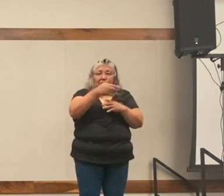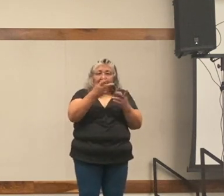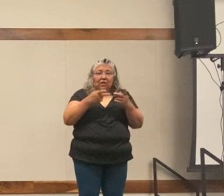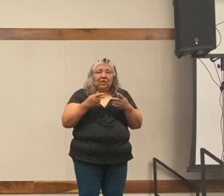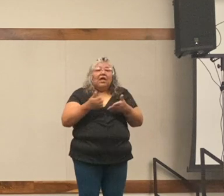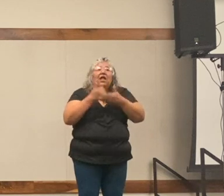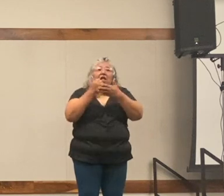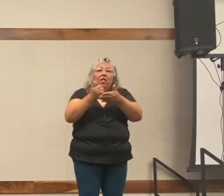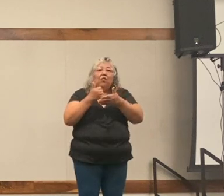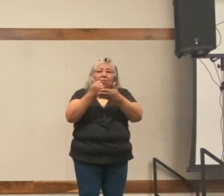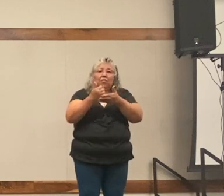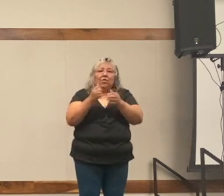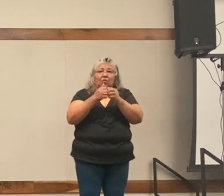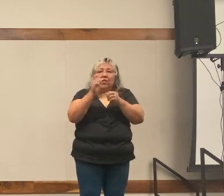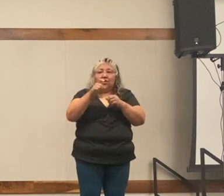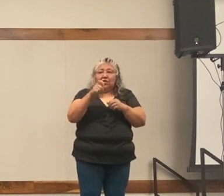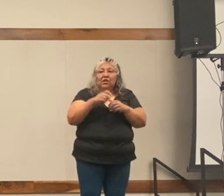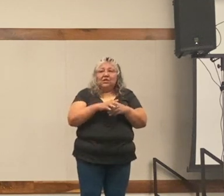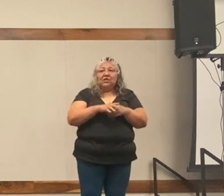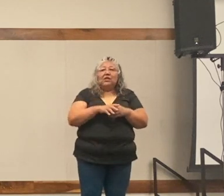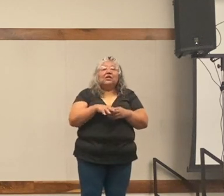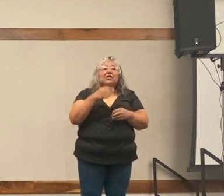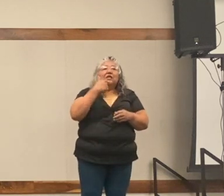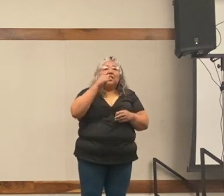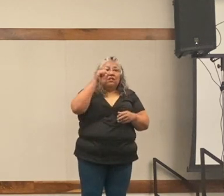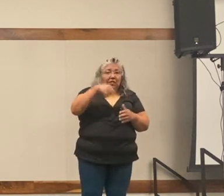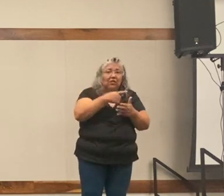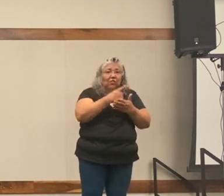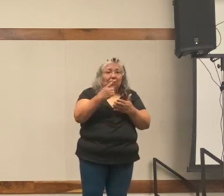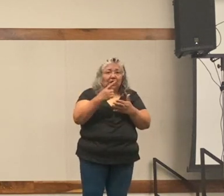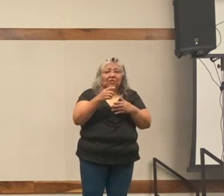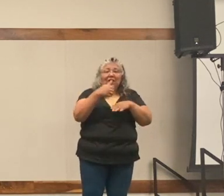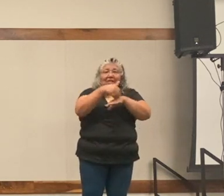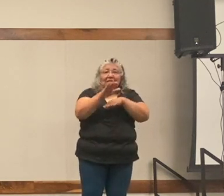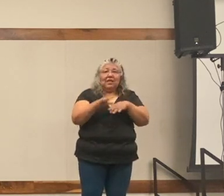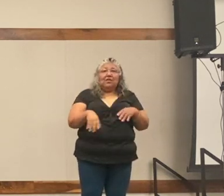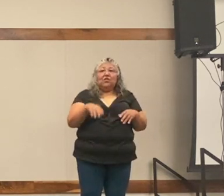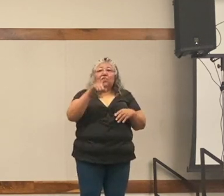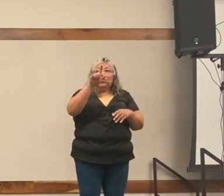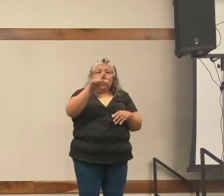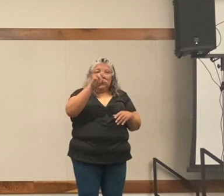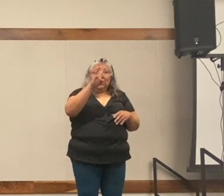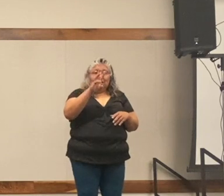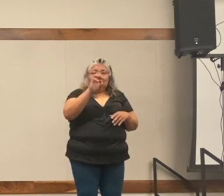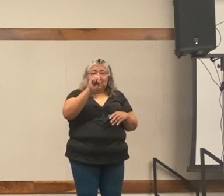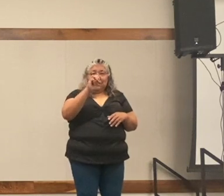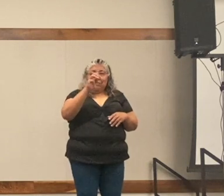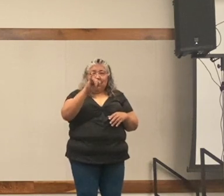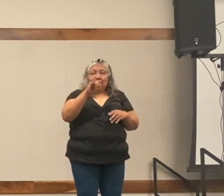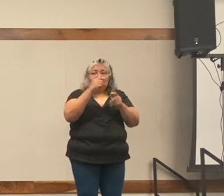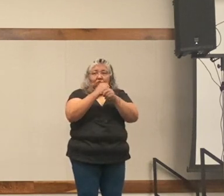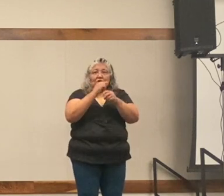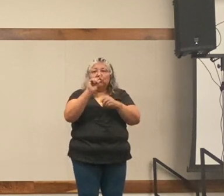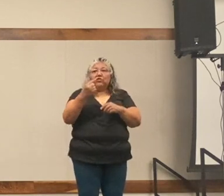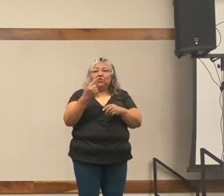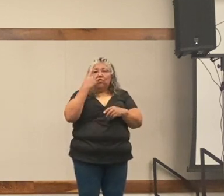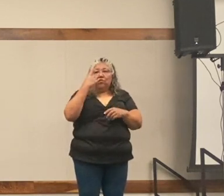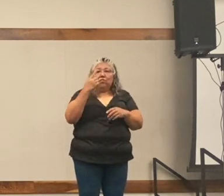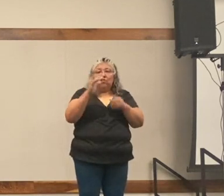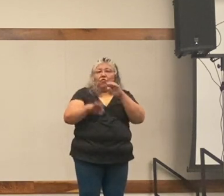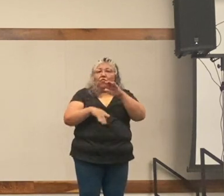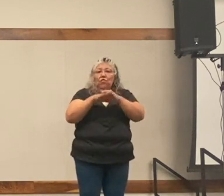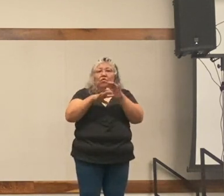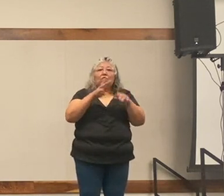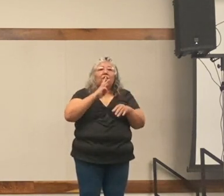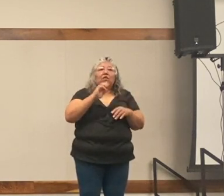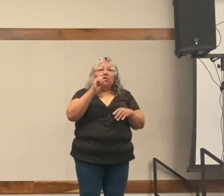them with the needs. He said that this week they sent 26 semi-trucks just full of water out to